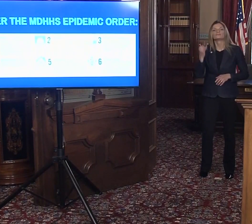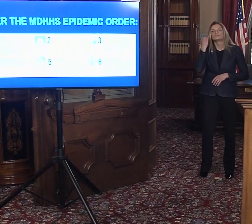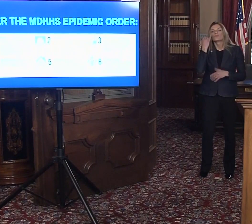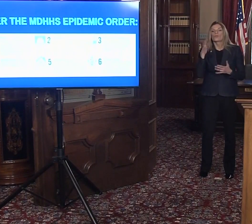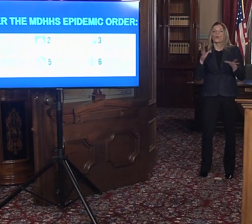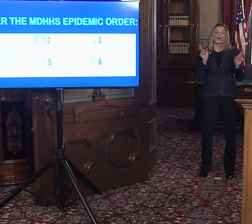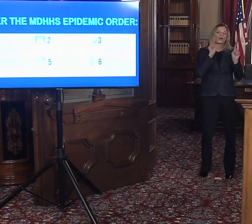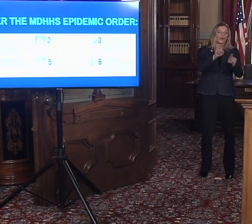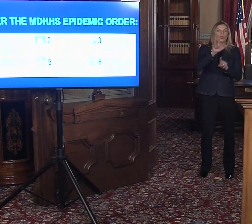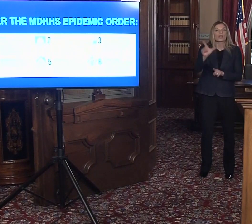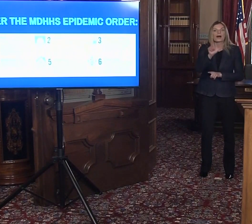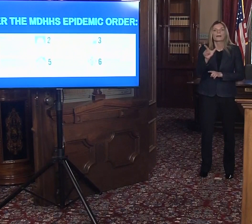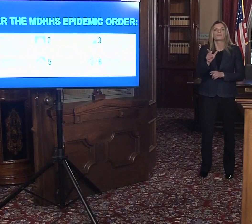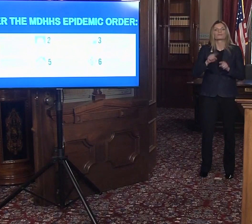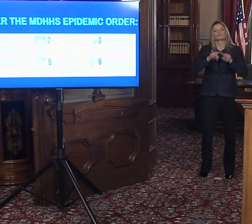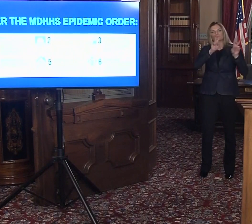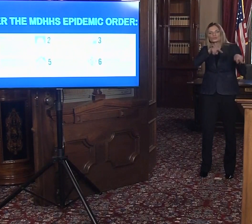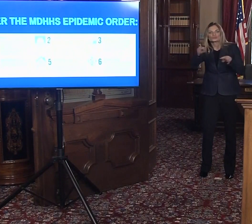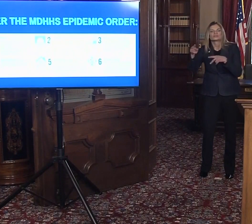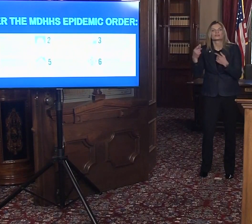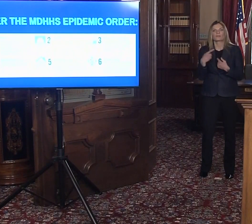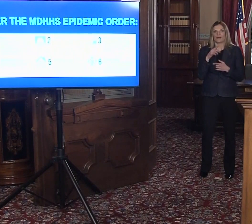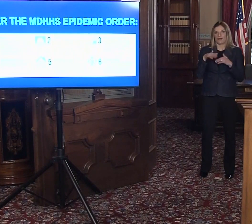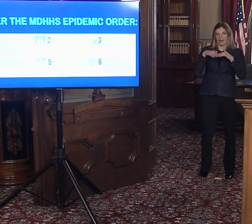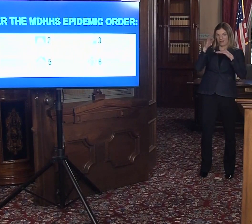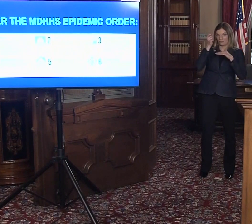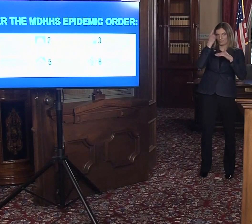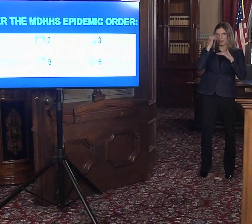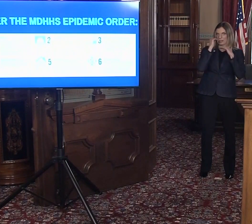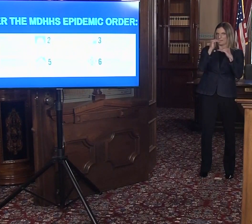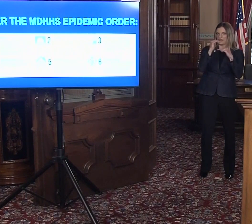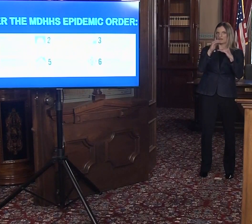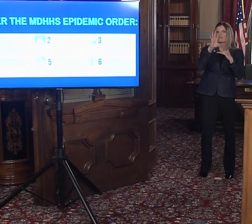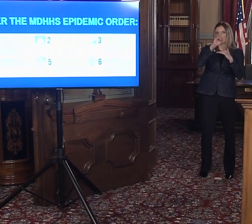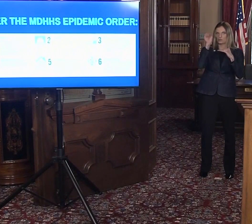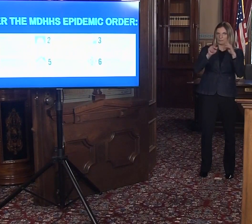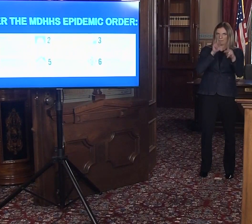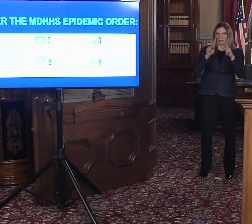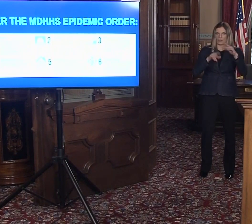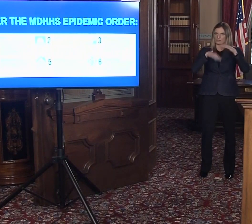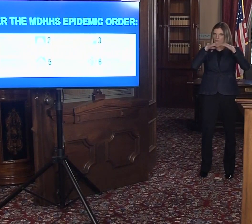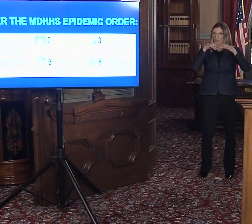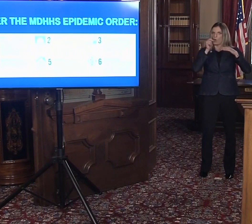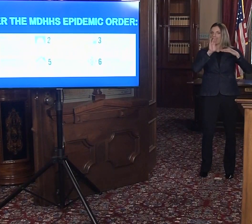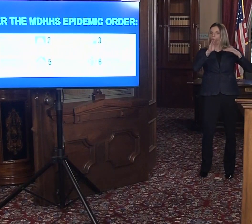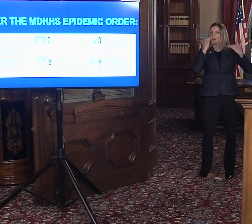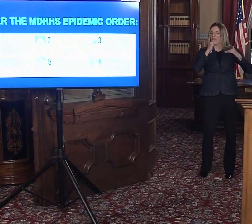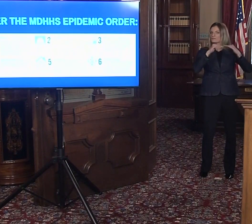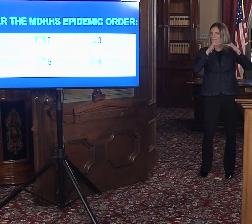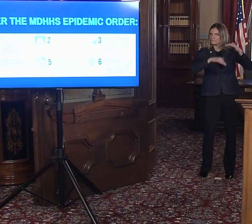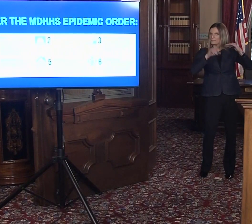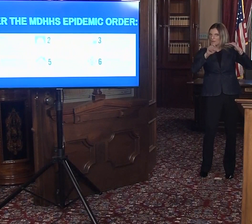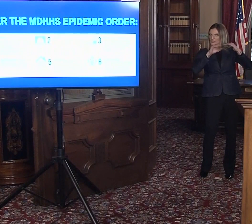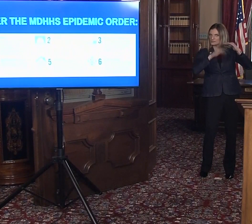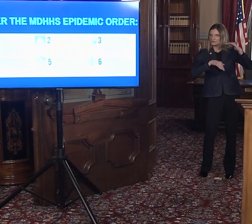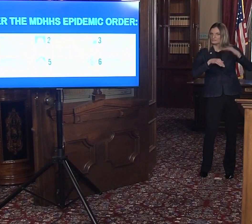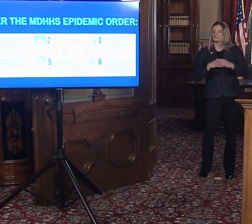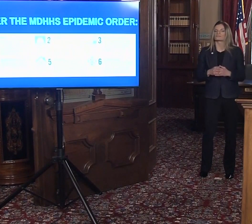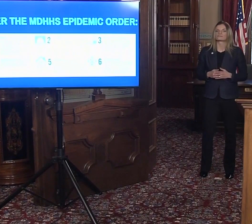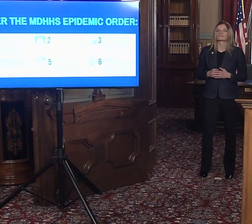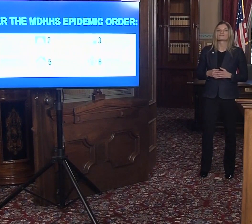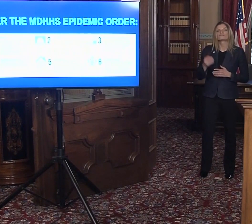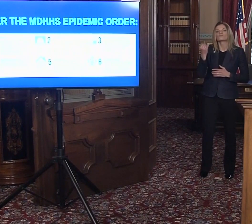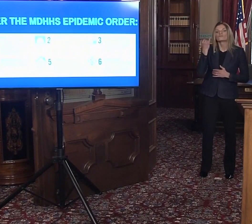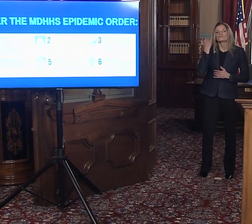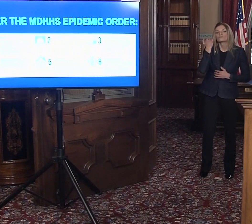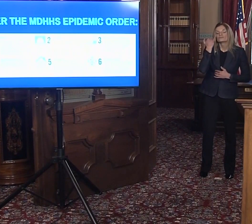may not exceed 50% of total occupancy limit. Gatherings at recreational sports and exercise facilities